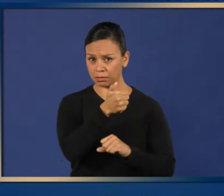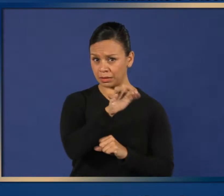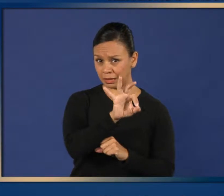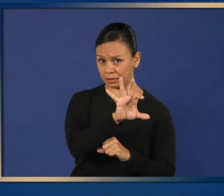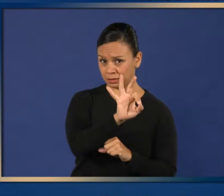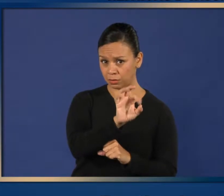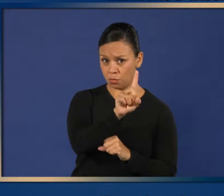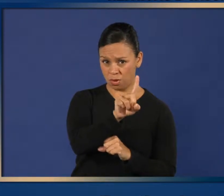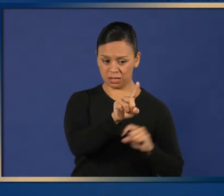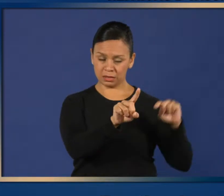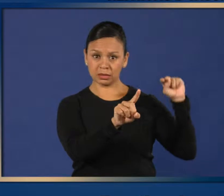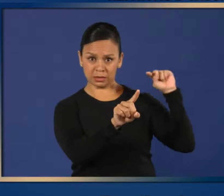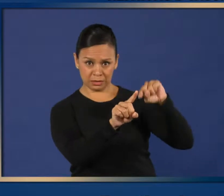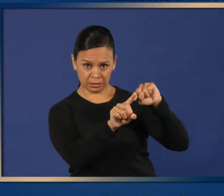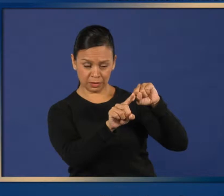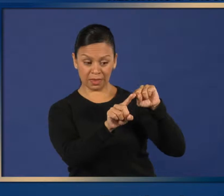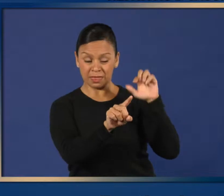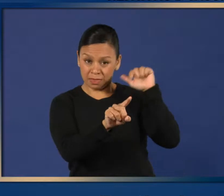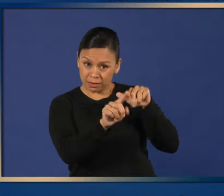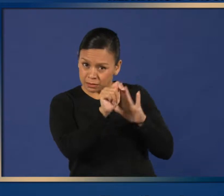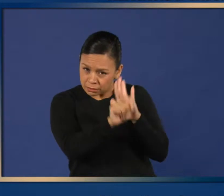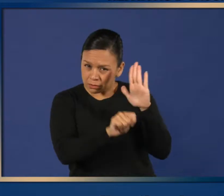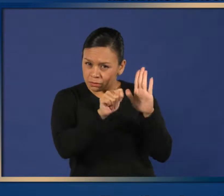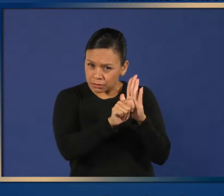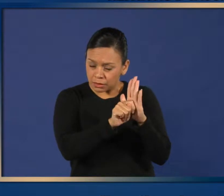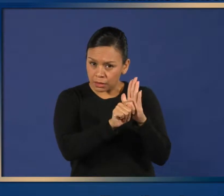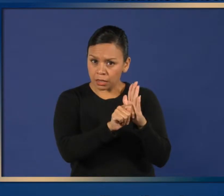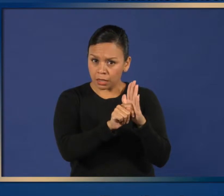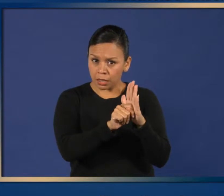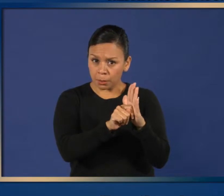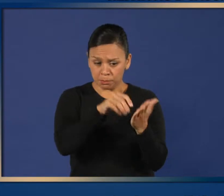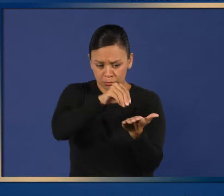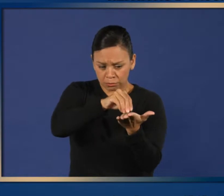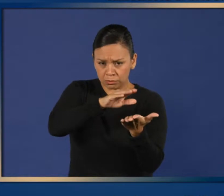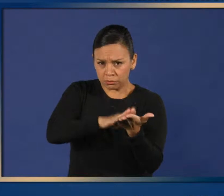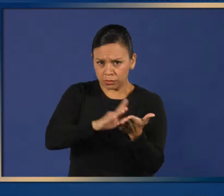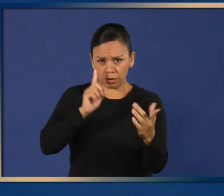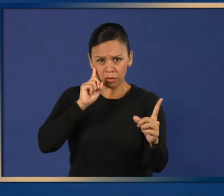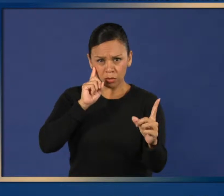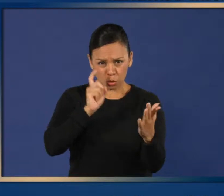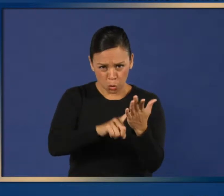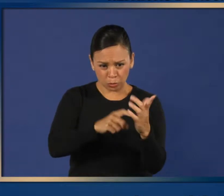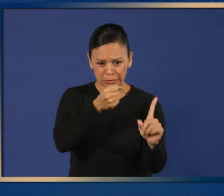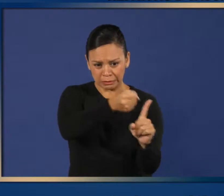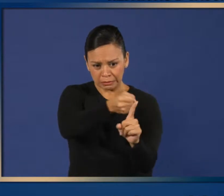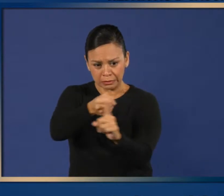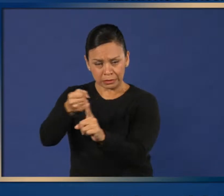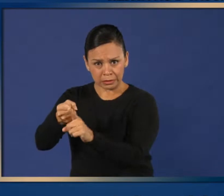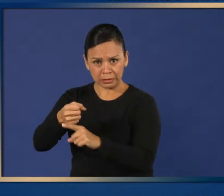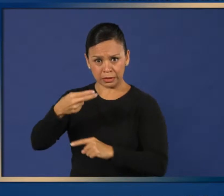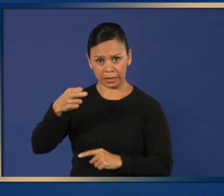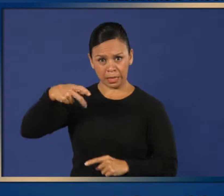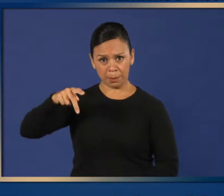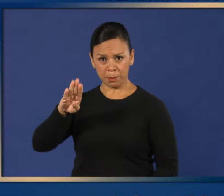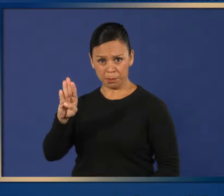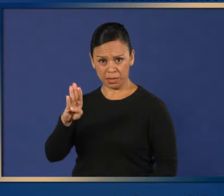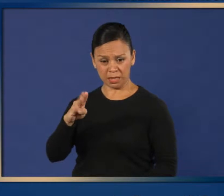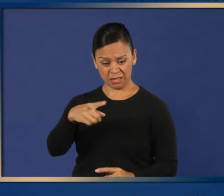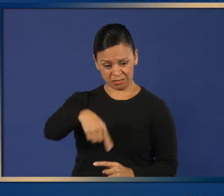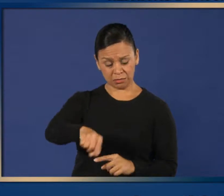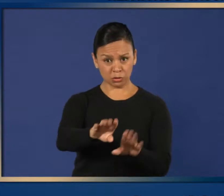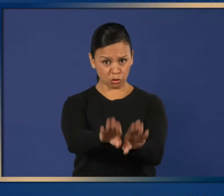1991. Since then, the reported incidence of acute hepatitis B among children